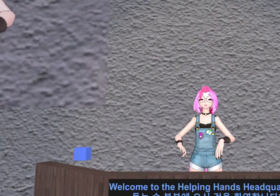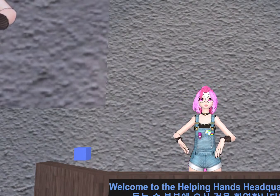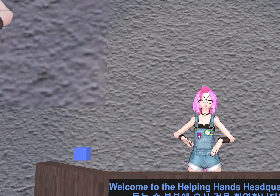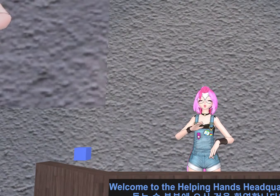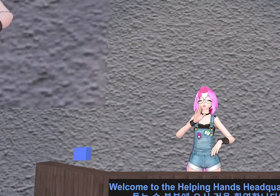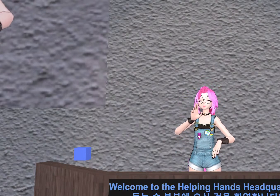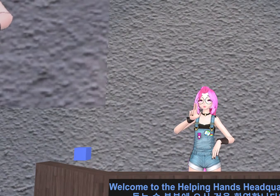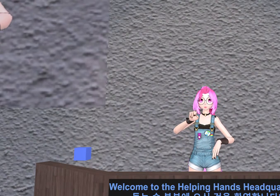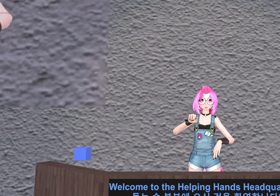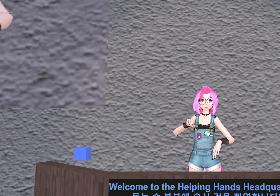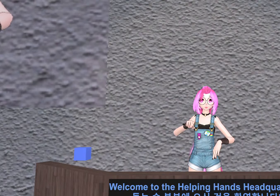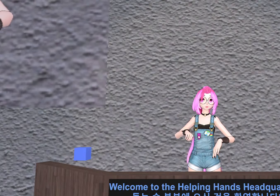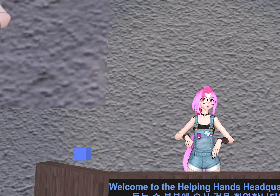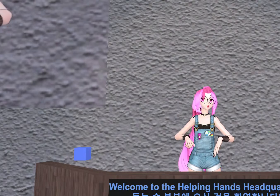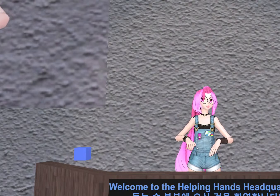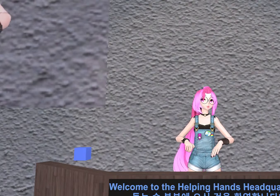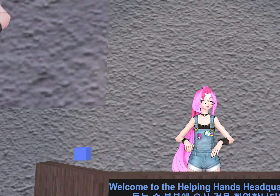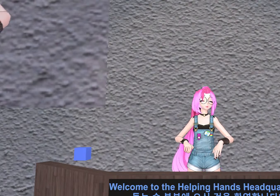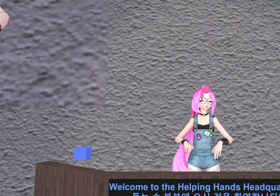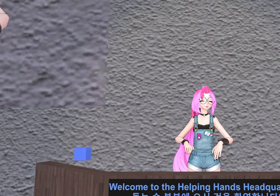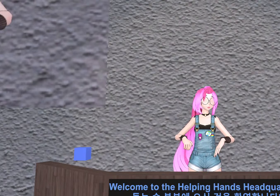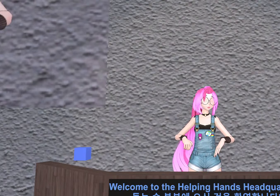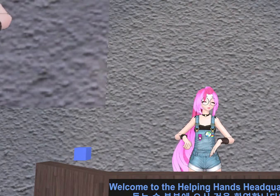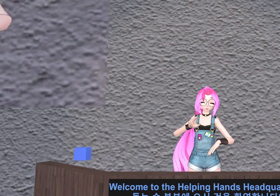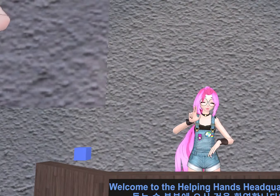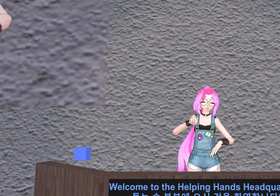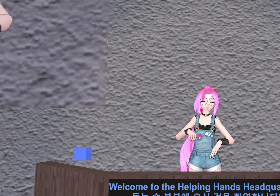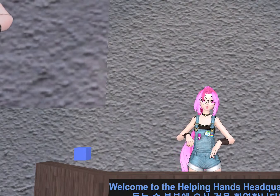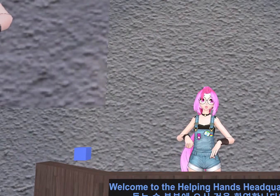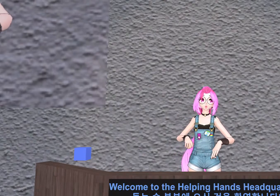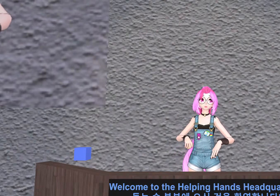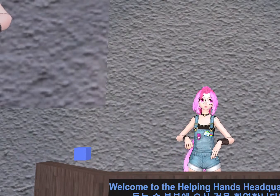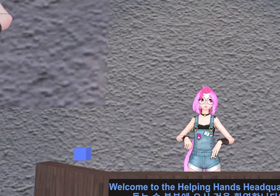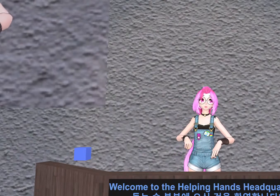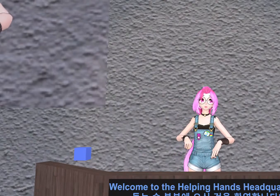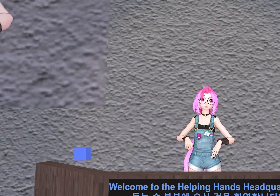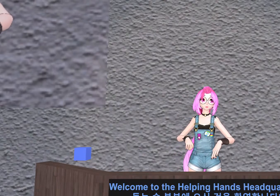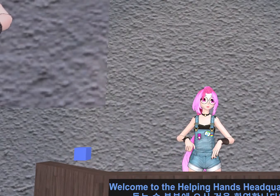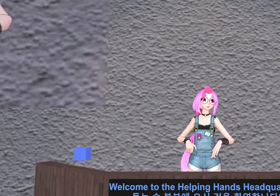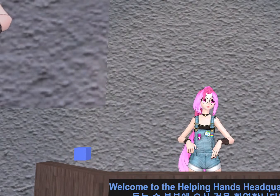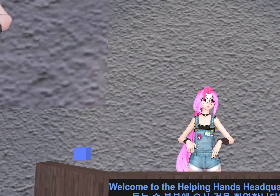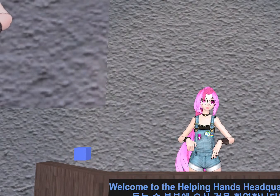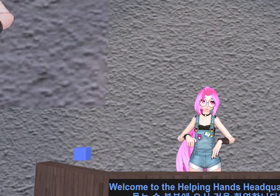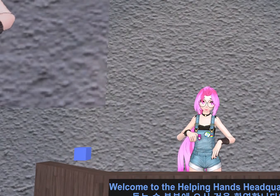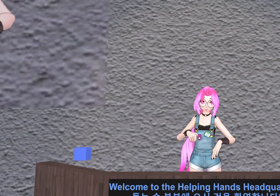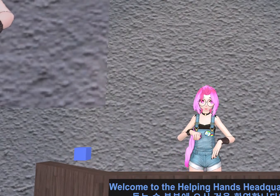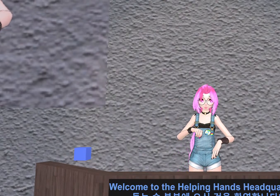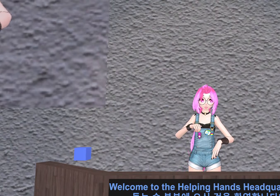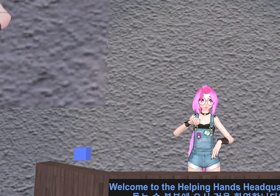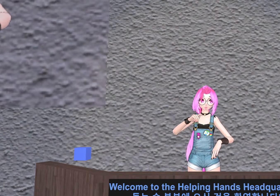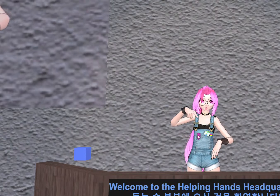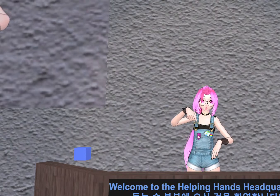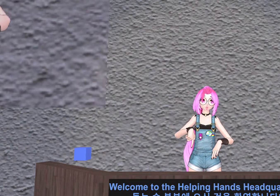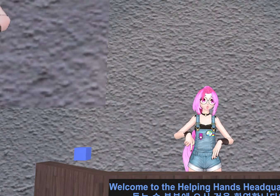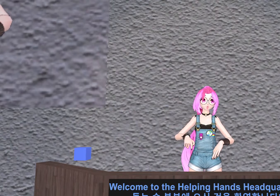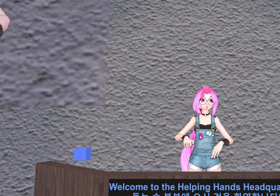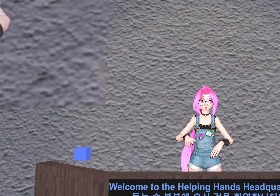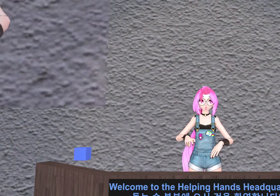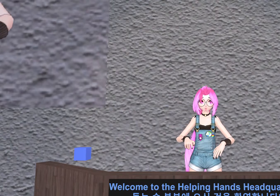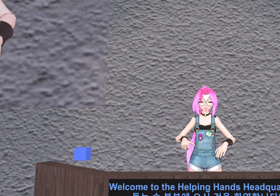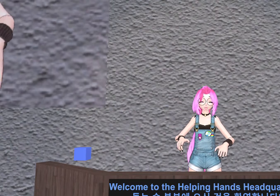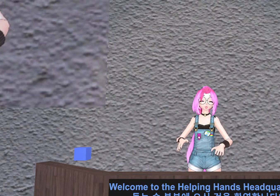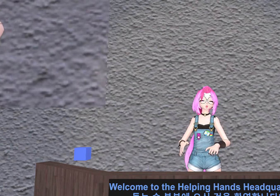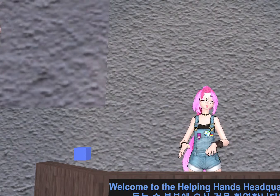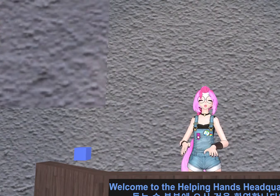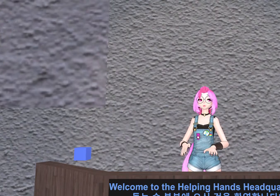If he was supposed Hey, to you're be not on the wrong. left, You're not No. wrong. Impression is No. huge. Absolutely huge. Wait, I gotta make my